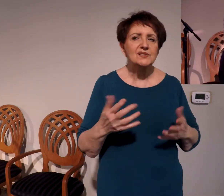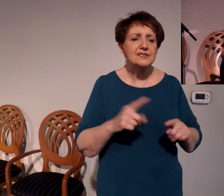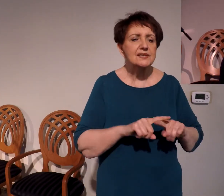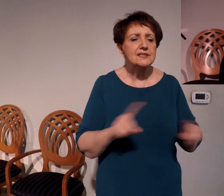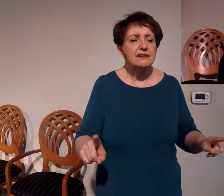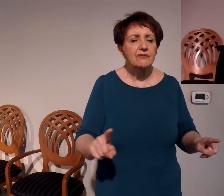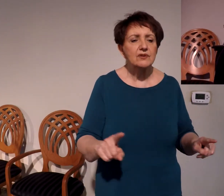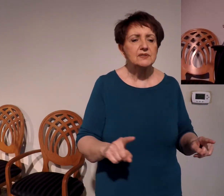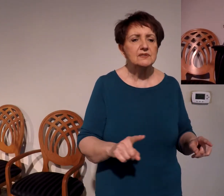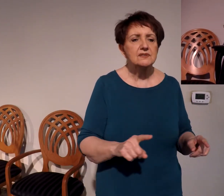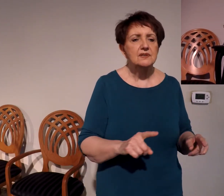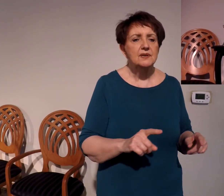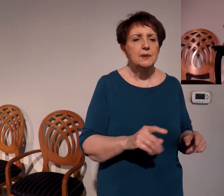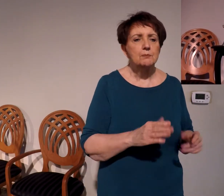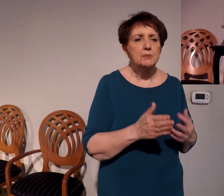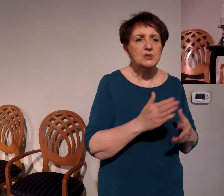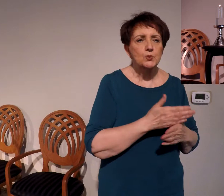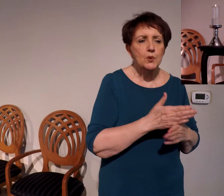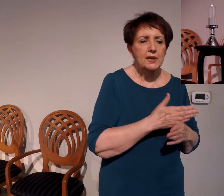and distraction?